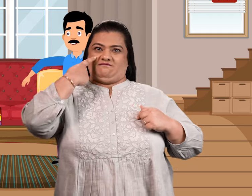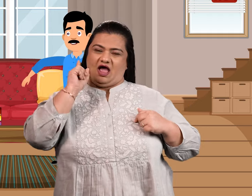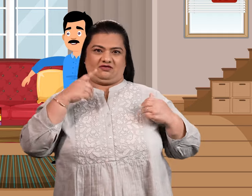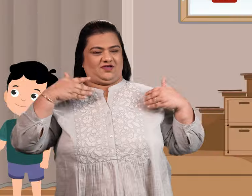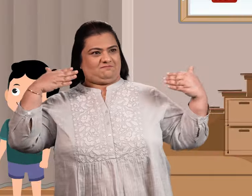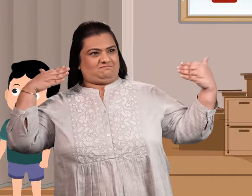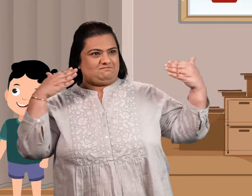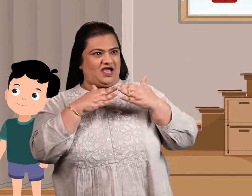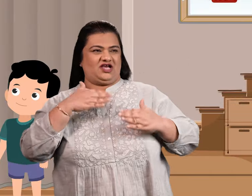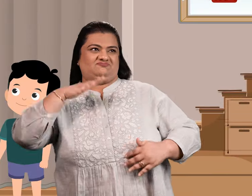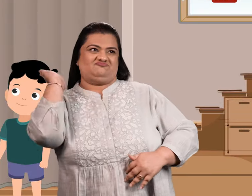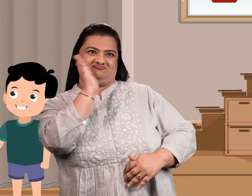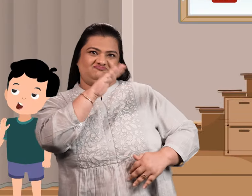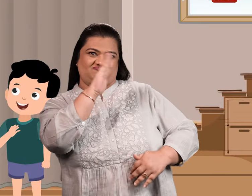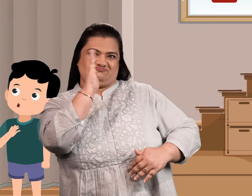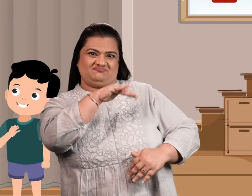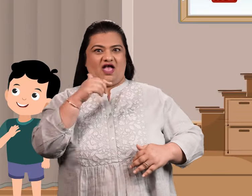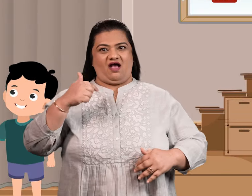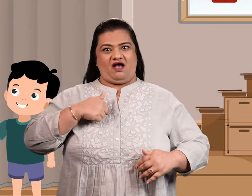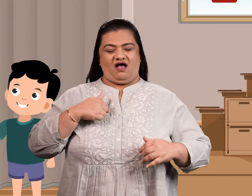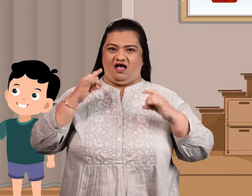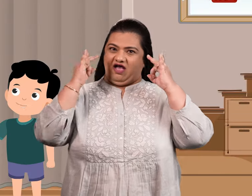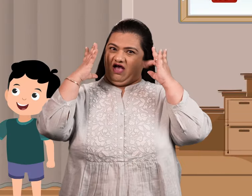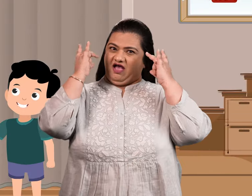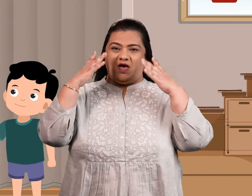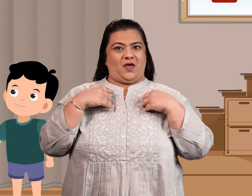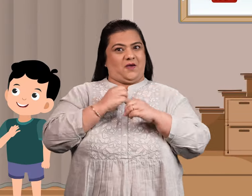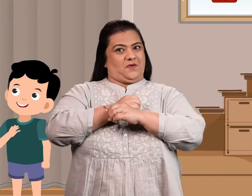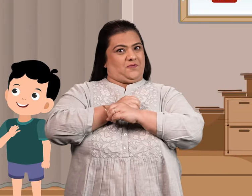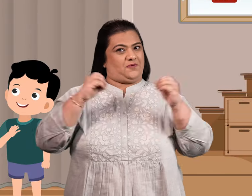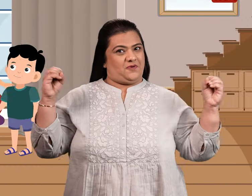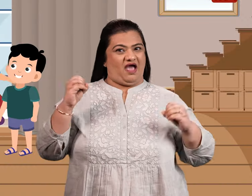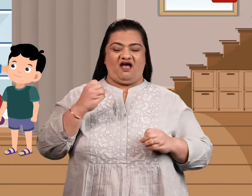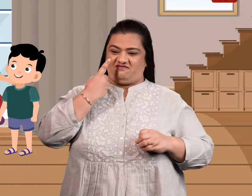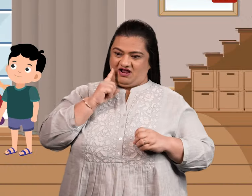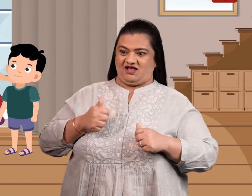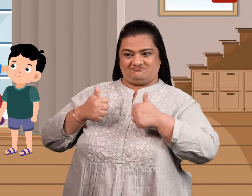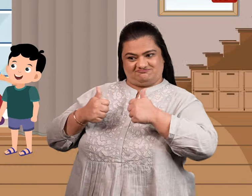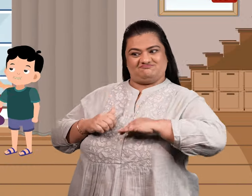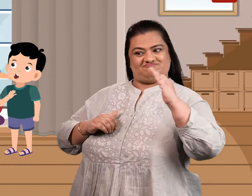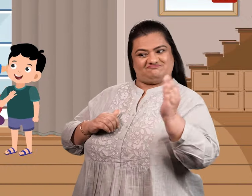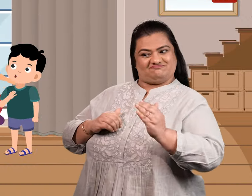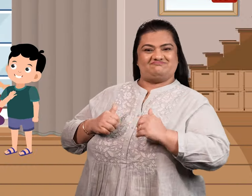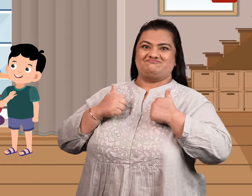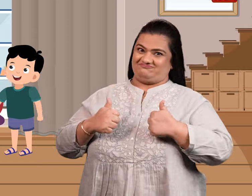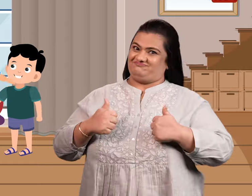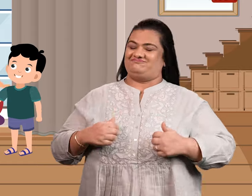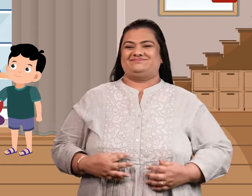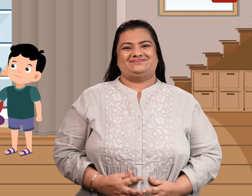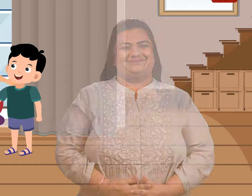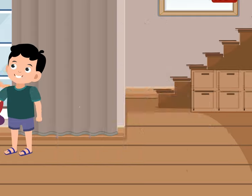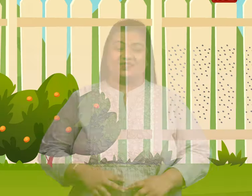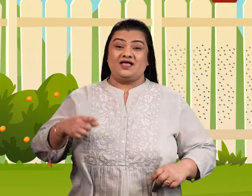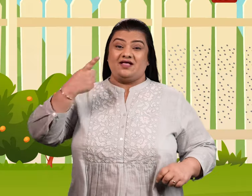The boy then went to his father and said, "I don't get angry anymore." Father patted him on the